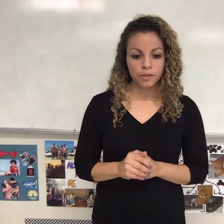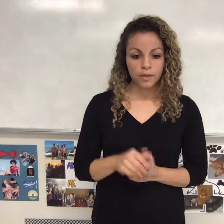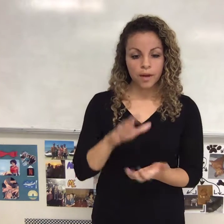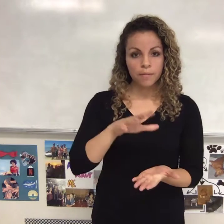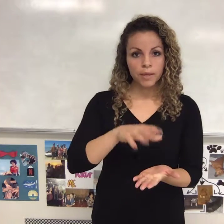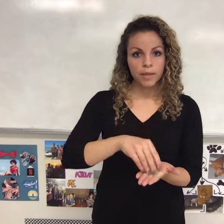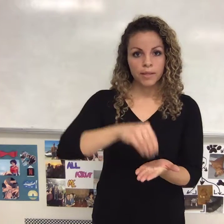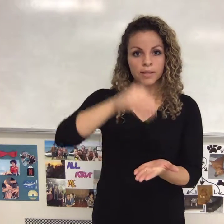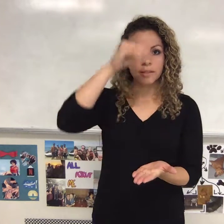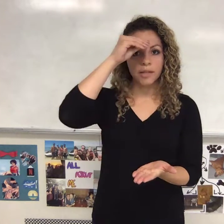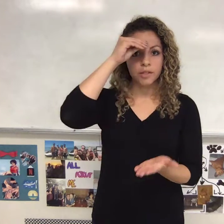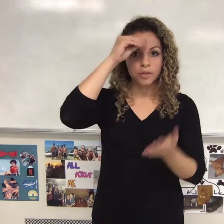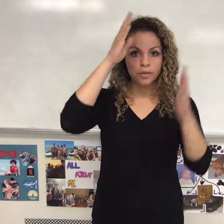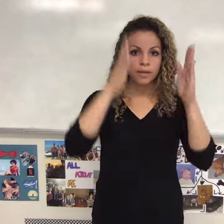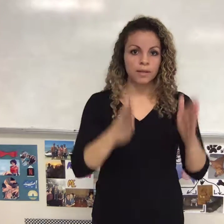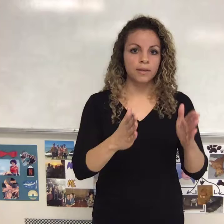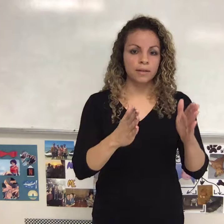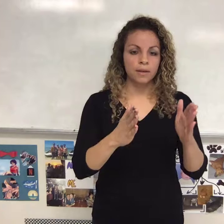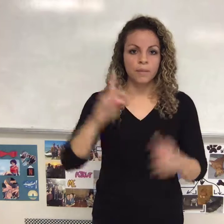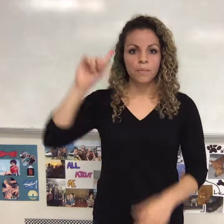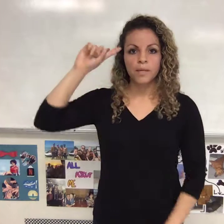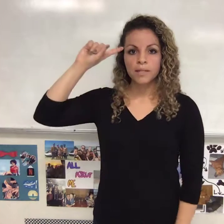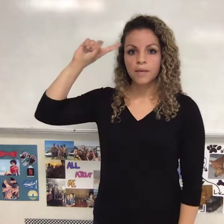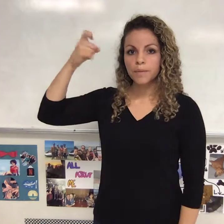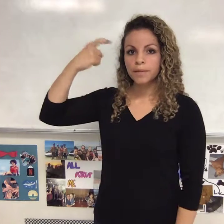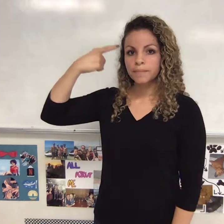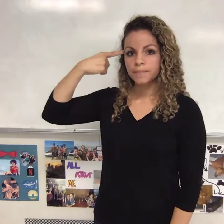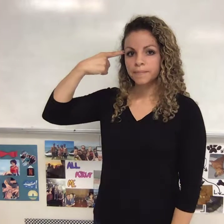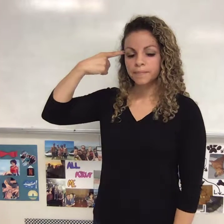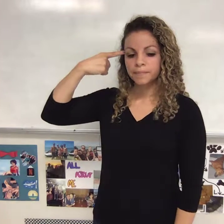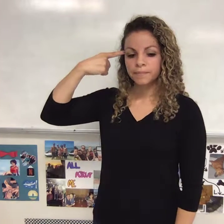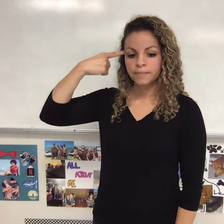Student government is the sign student plus government.